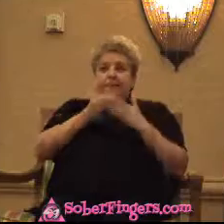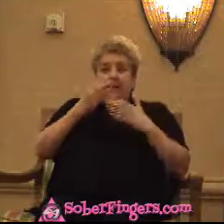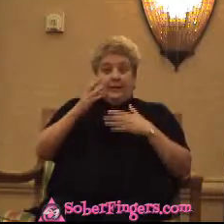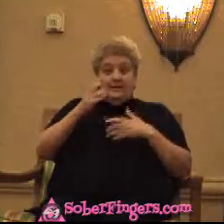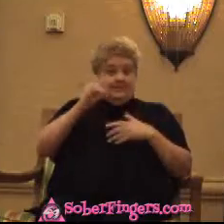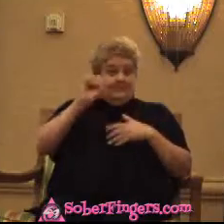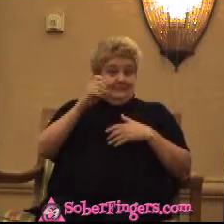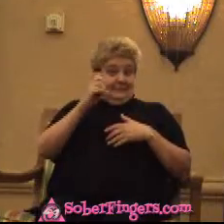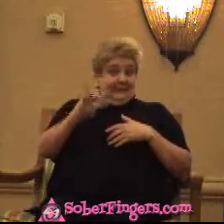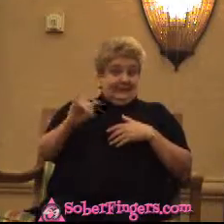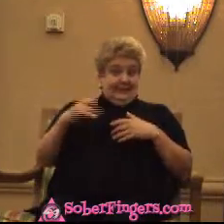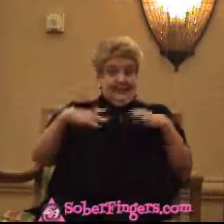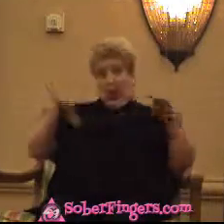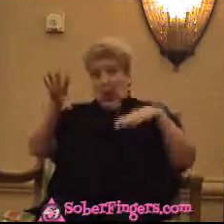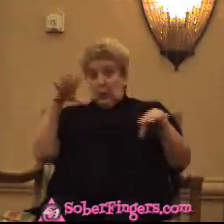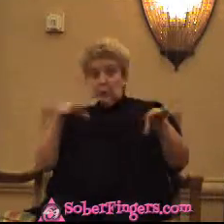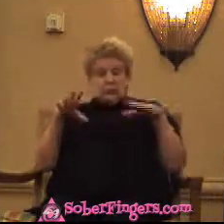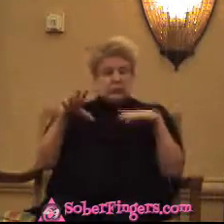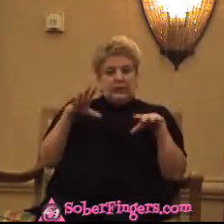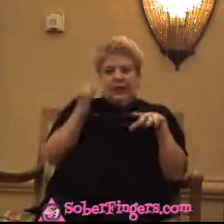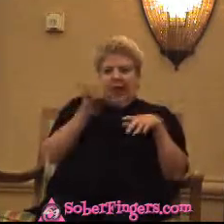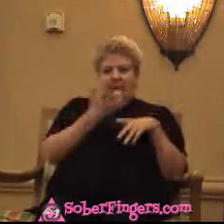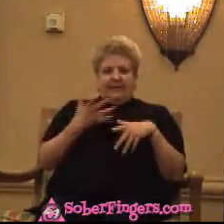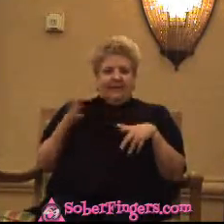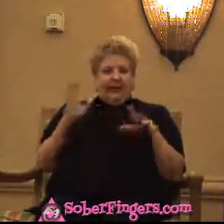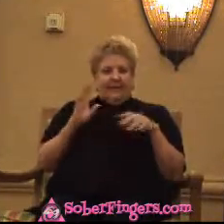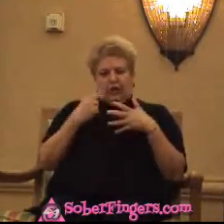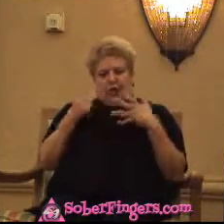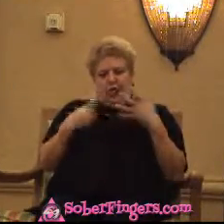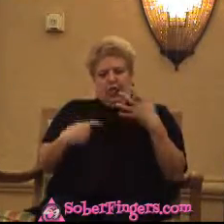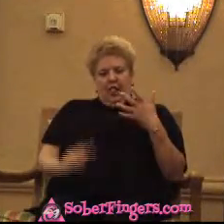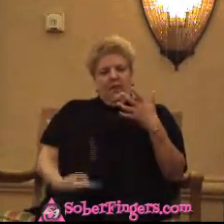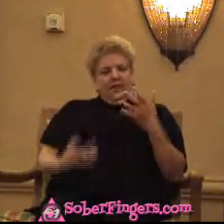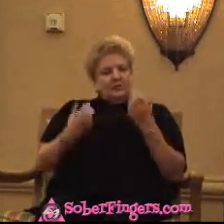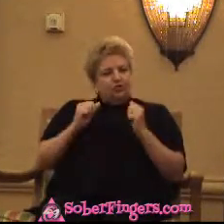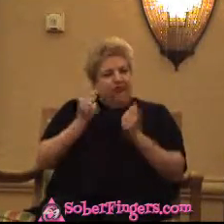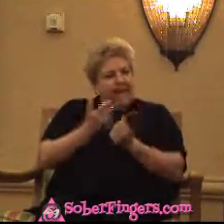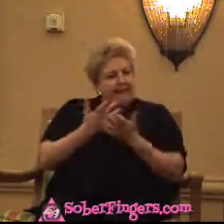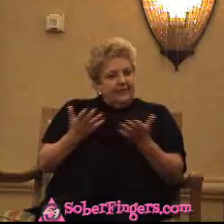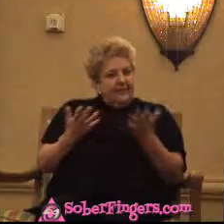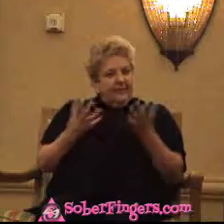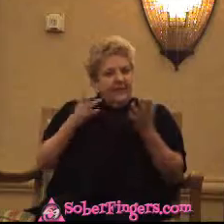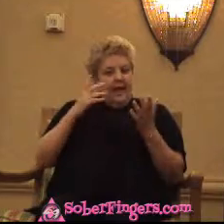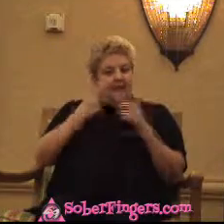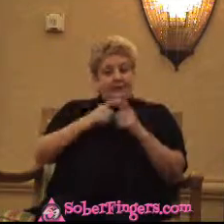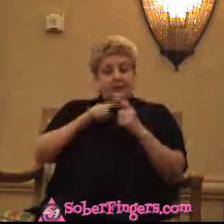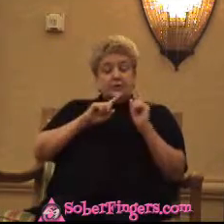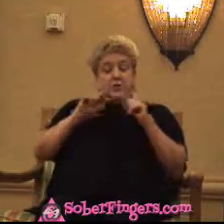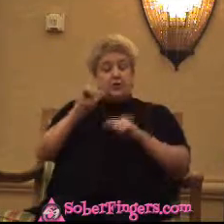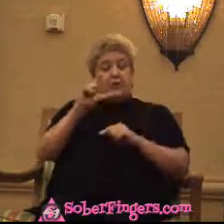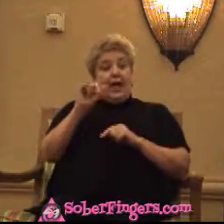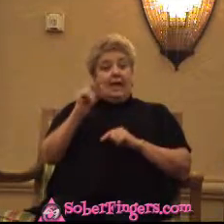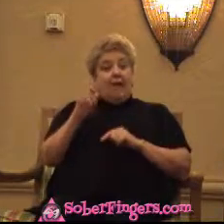know. She'd done all these things and they wouldn't work, so she'd give up. And I figured she'd go to Al-Anon for a couple of weeks, she'll get over that, and I'll be into